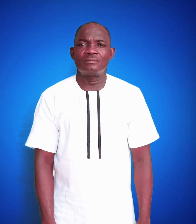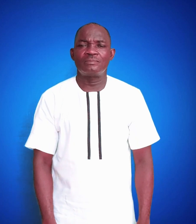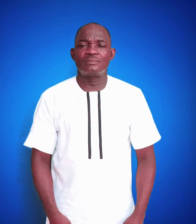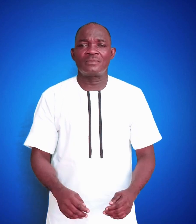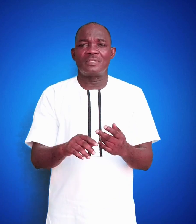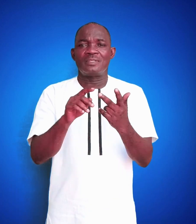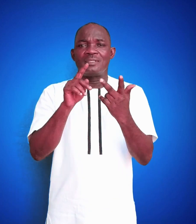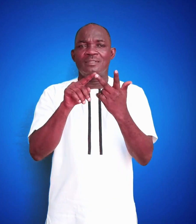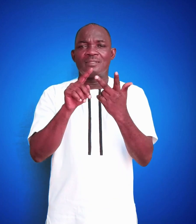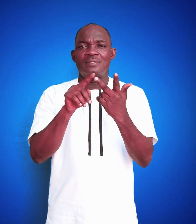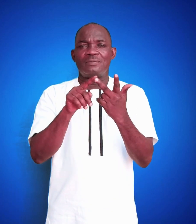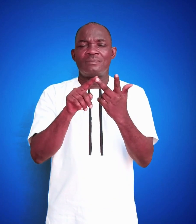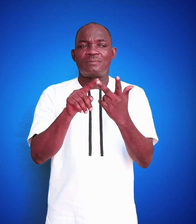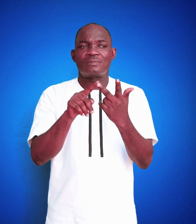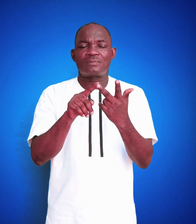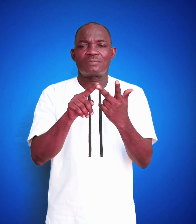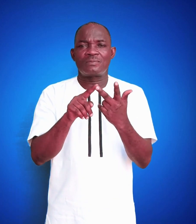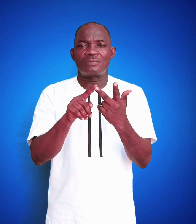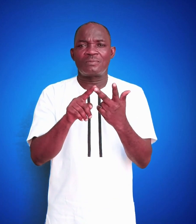3.